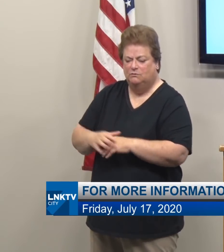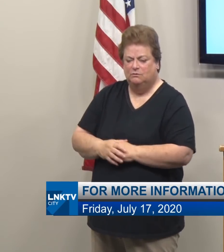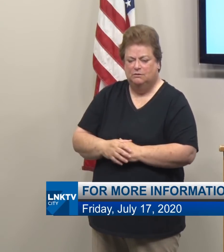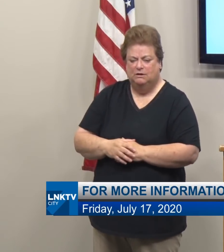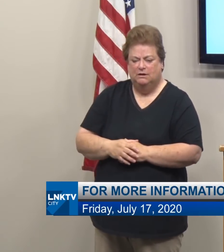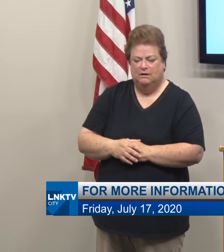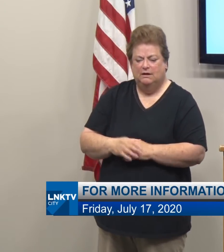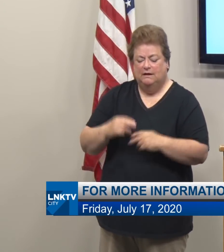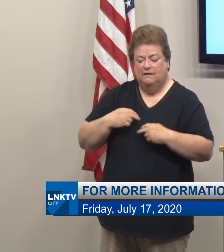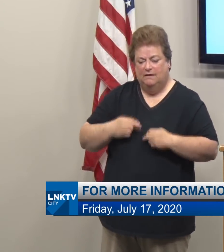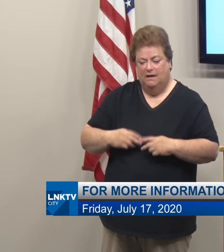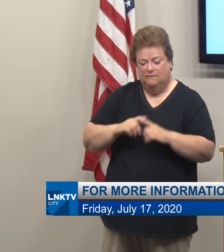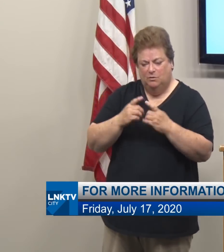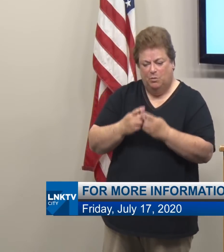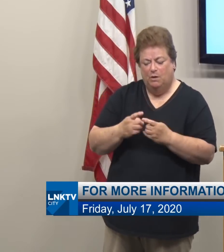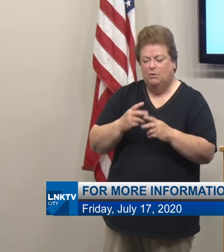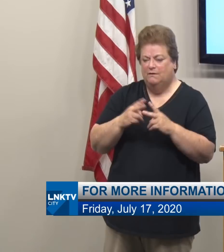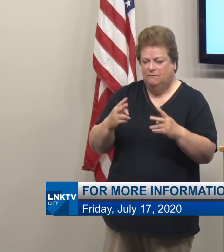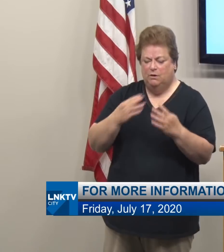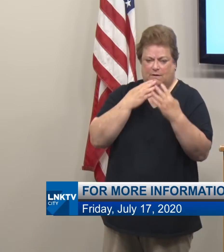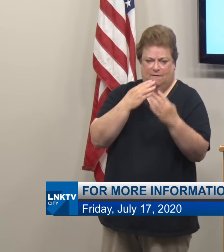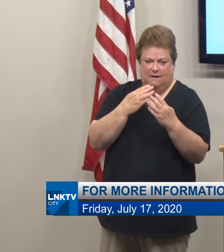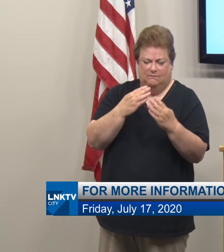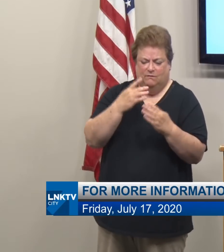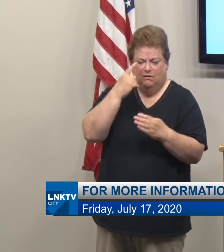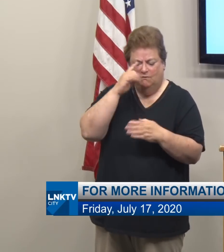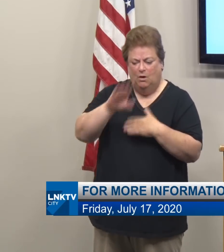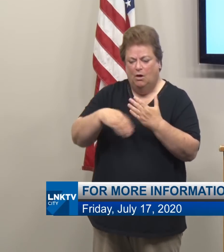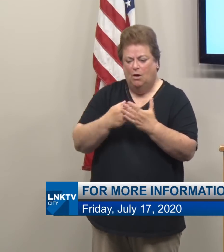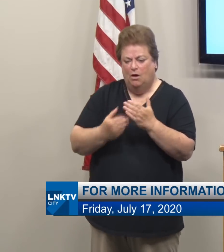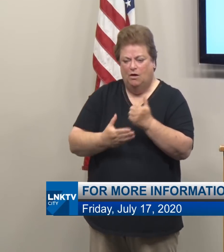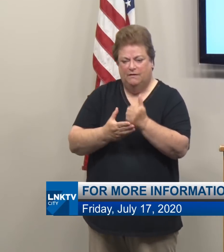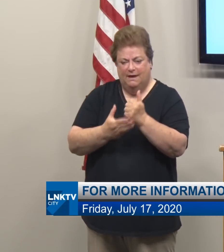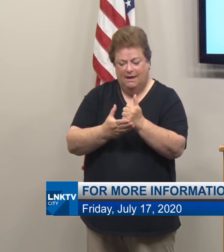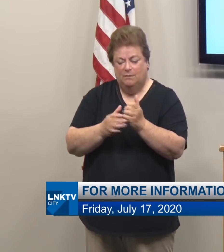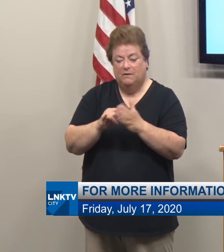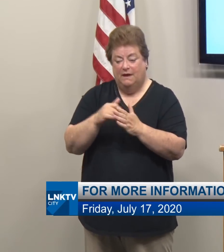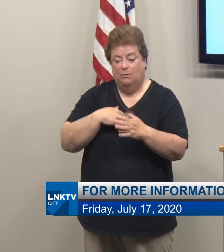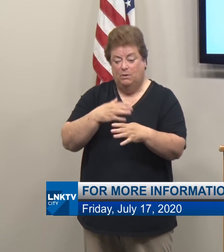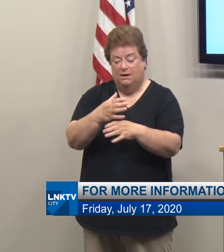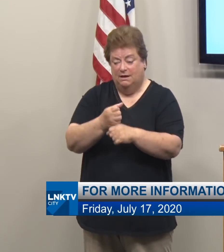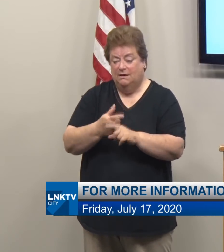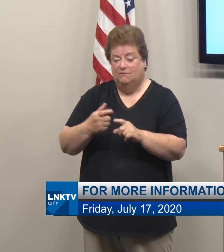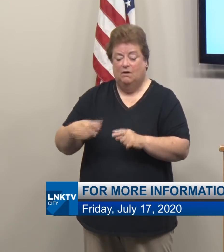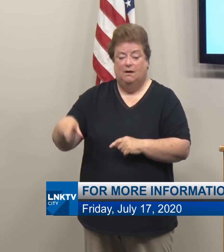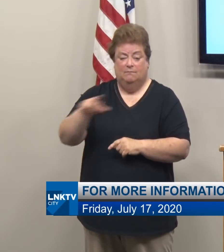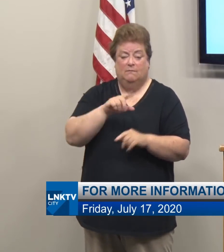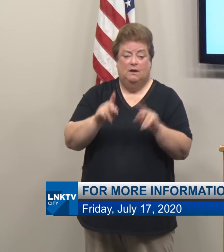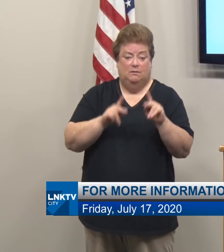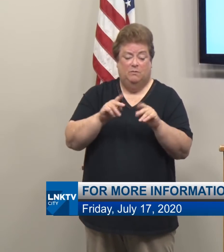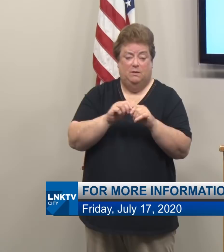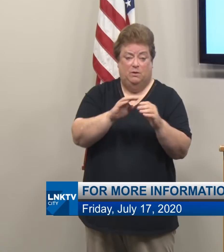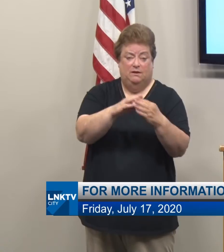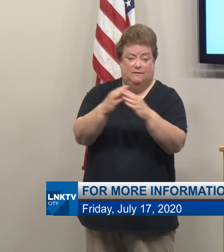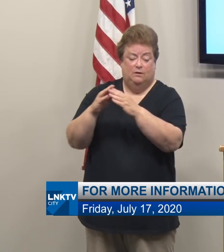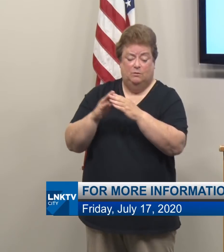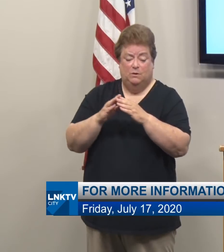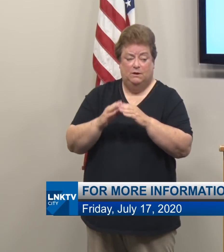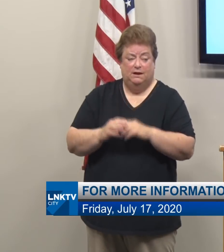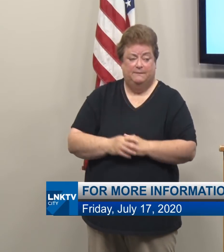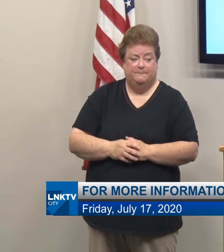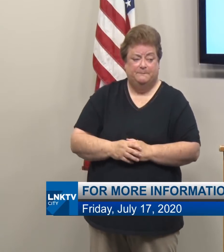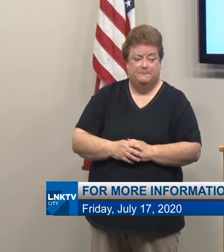department staff are thankful for the assistance that we have received from the community overall in doing contact